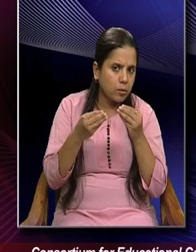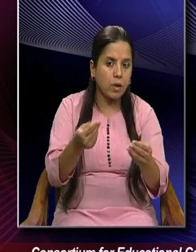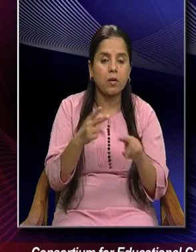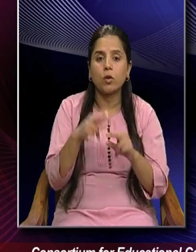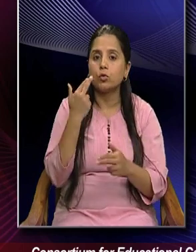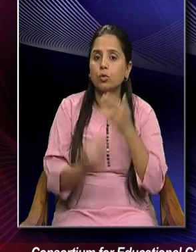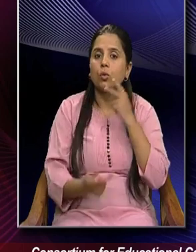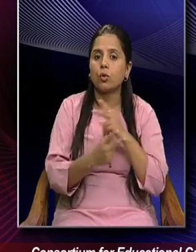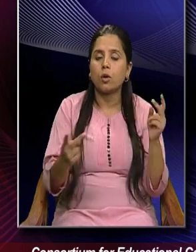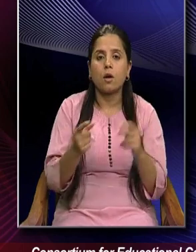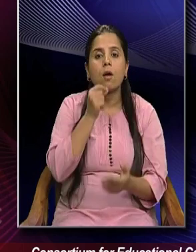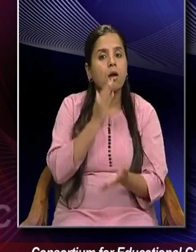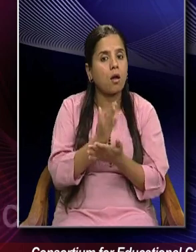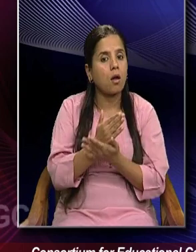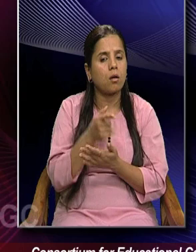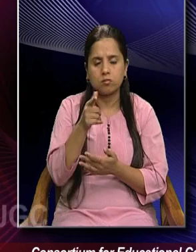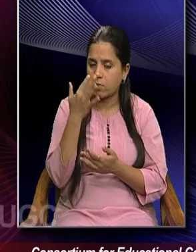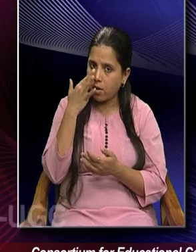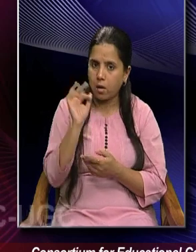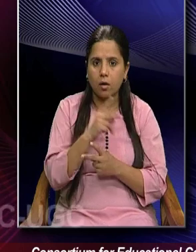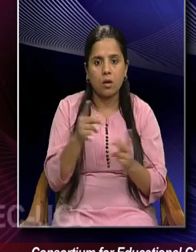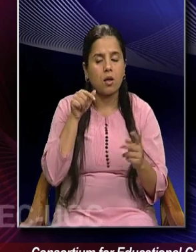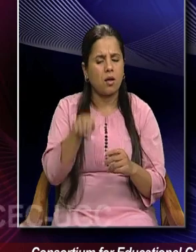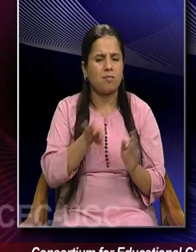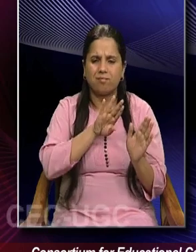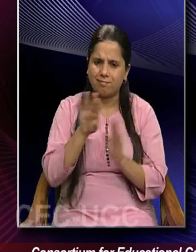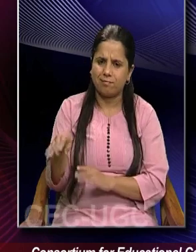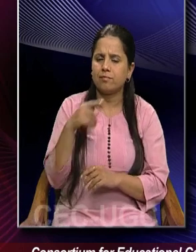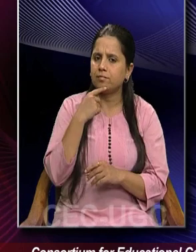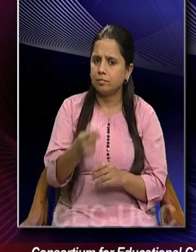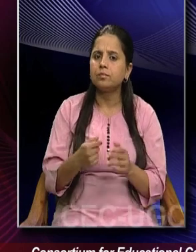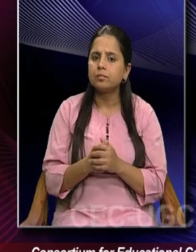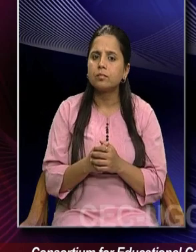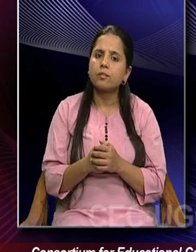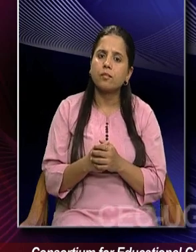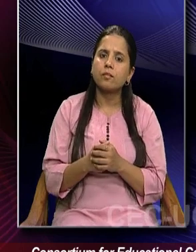storytelling. Consent is critical. Avoid uh,